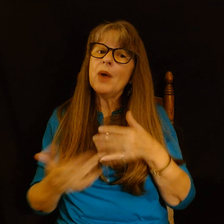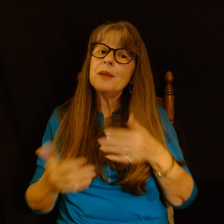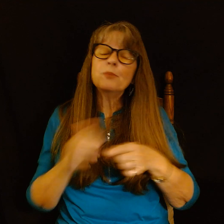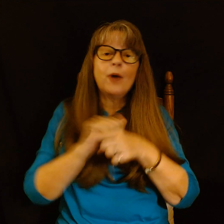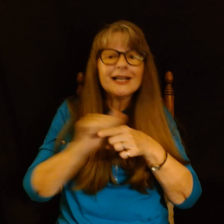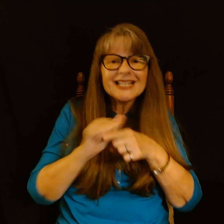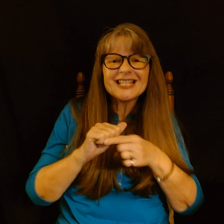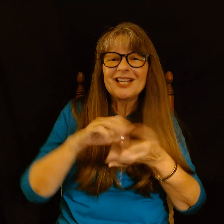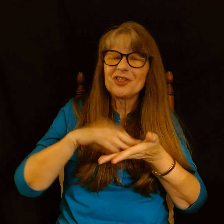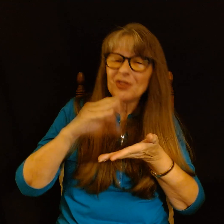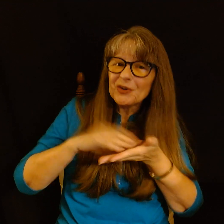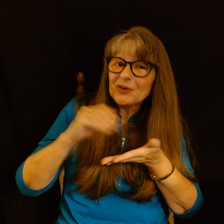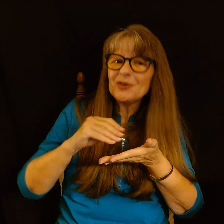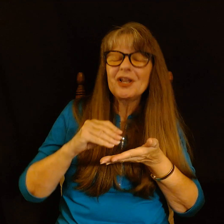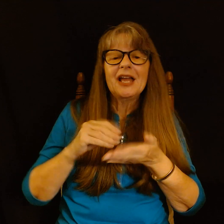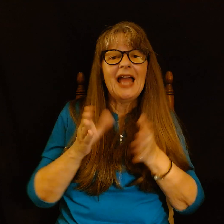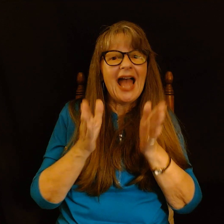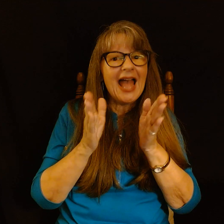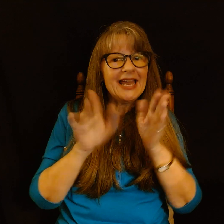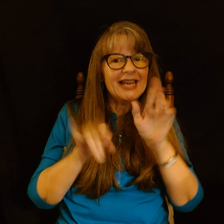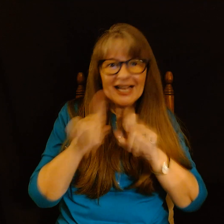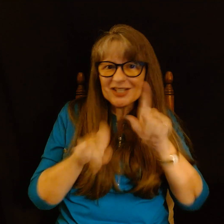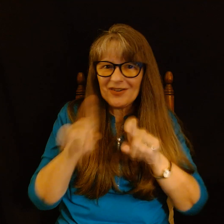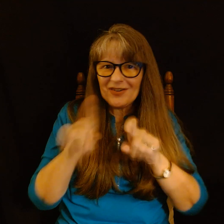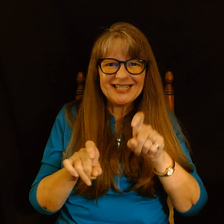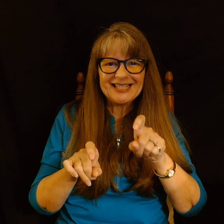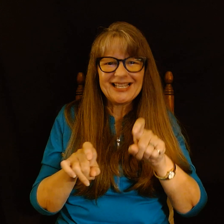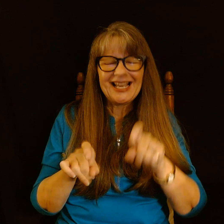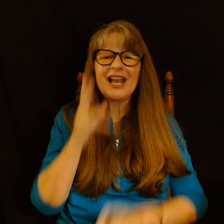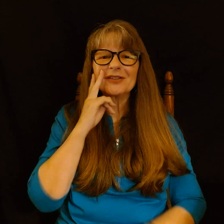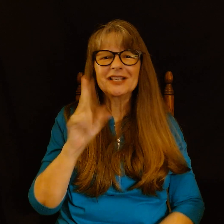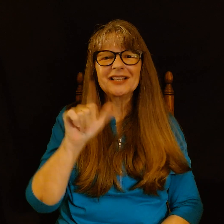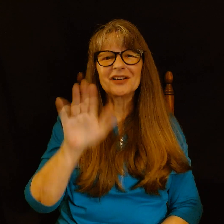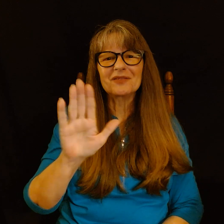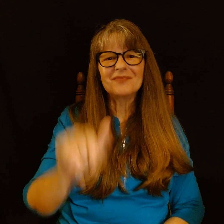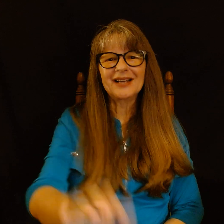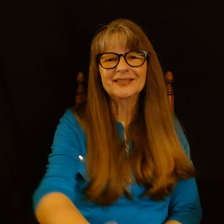anyway, practice, learn, and ask questions. And I'll see you later. Bye.